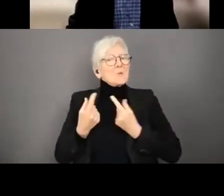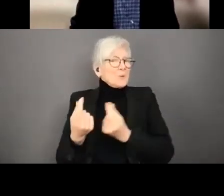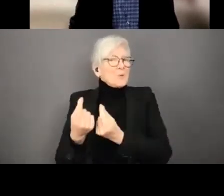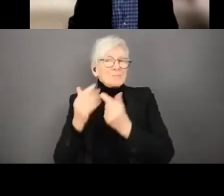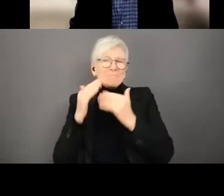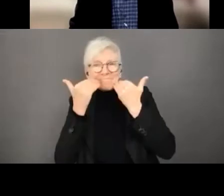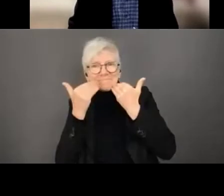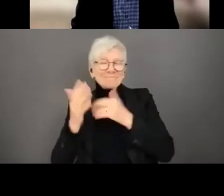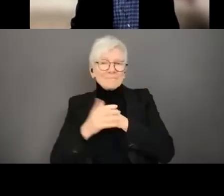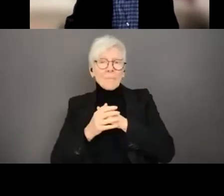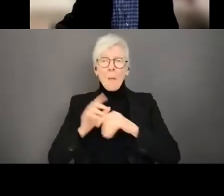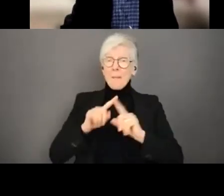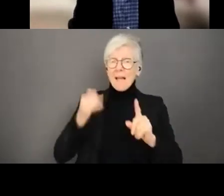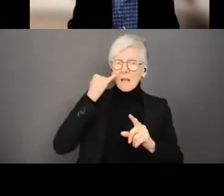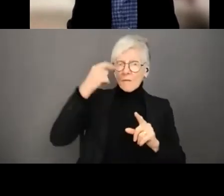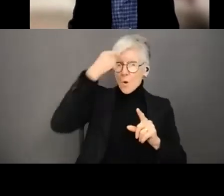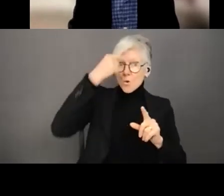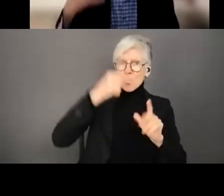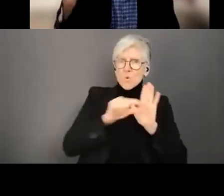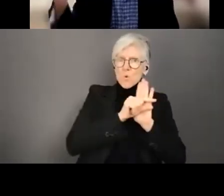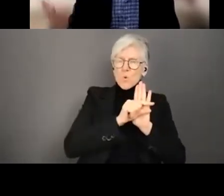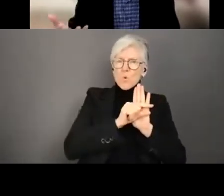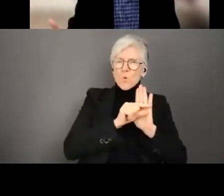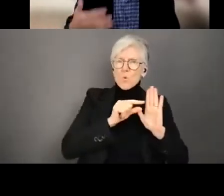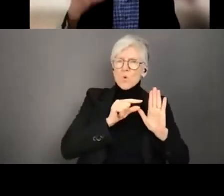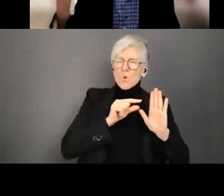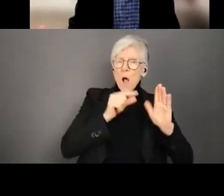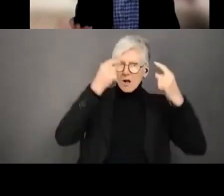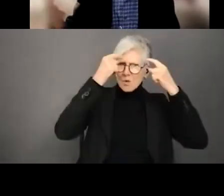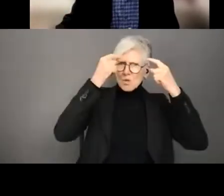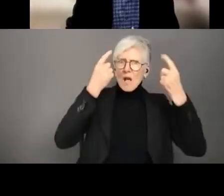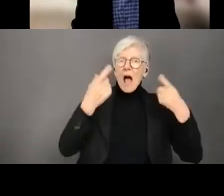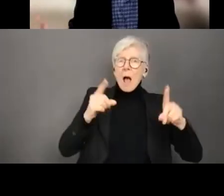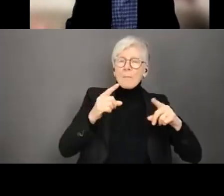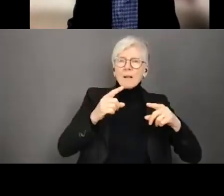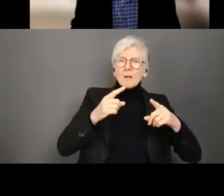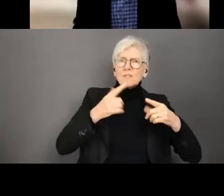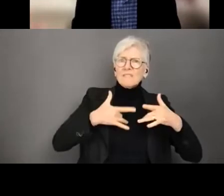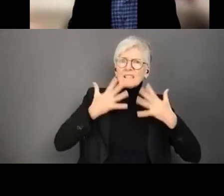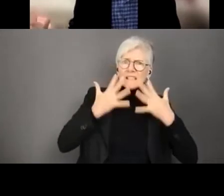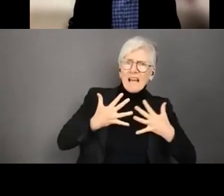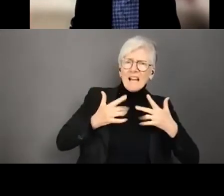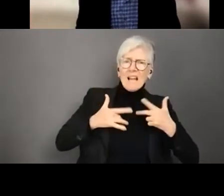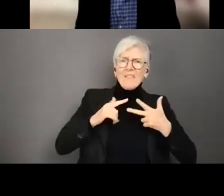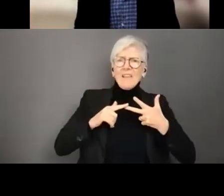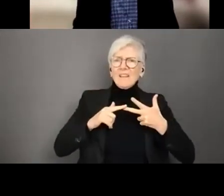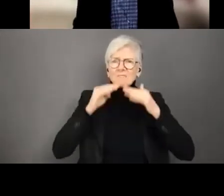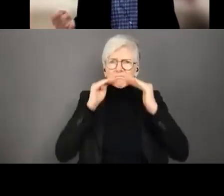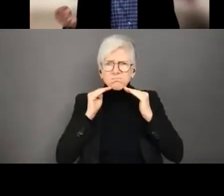us to have a negative emotion, and it leads to either frowning or crying or have a temper tantrum, what have